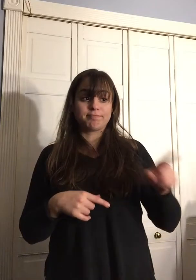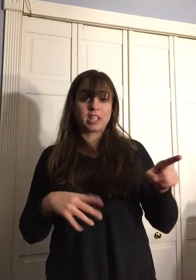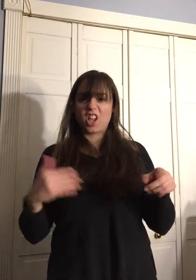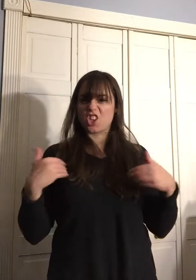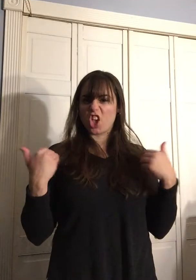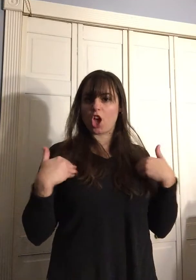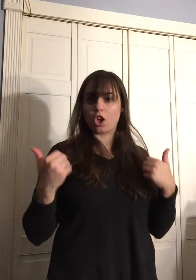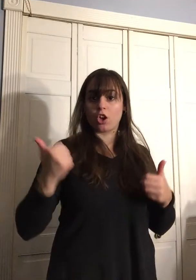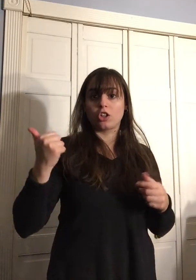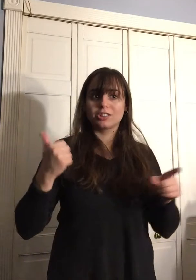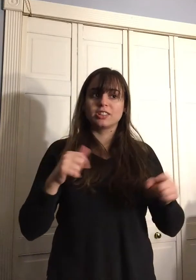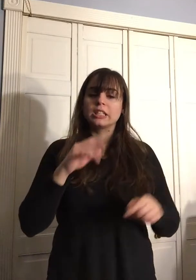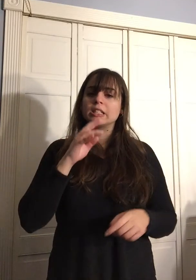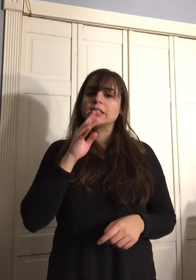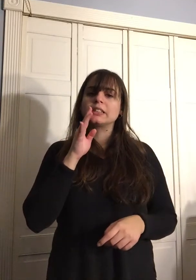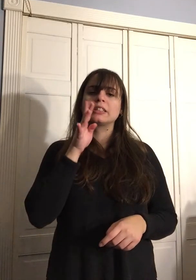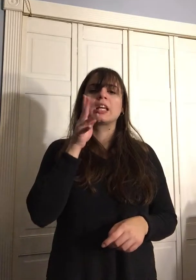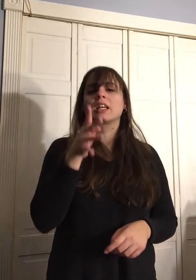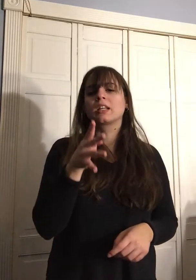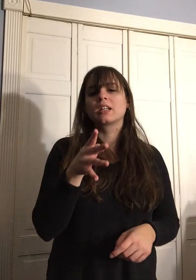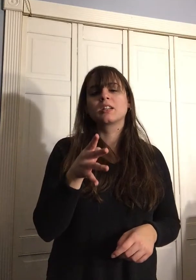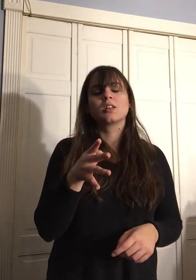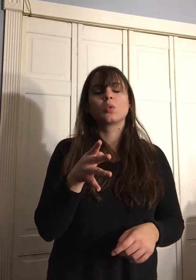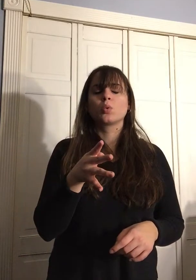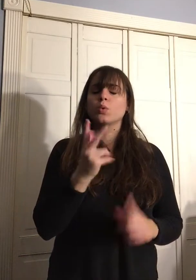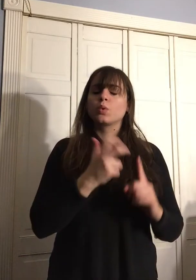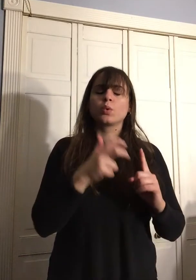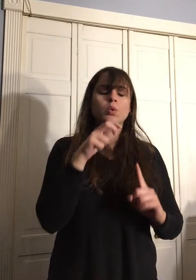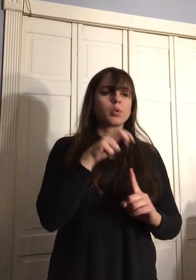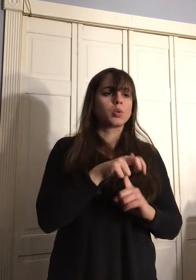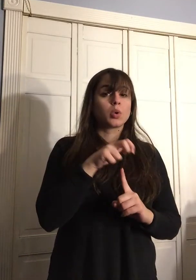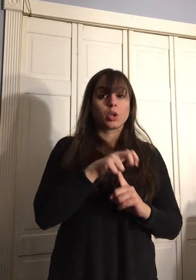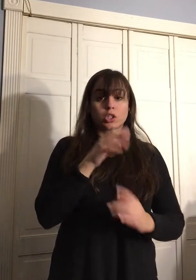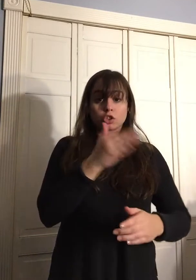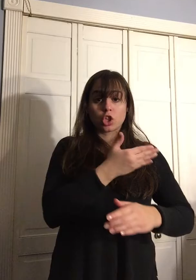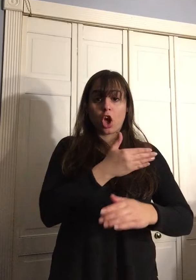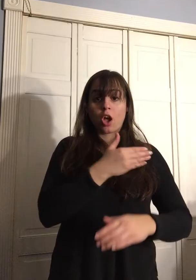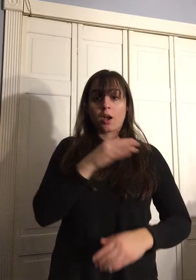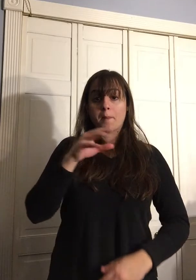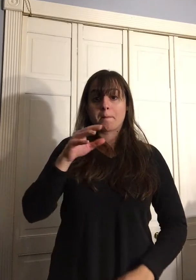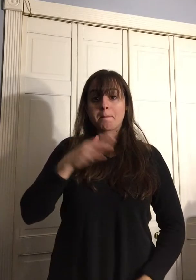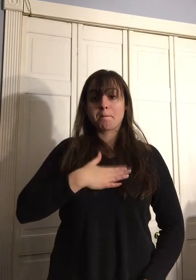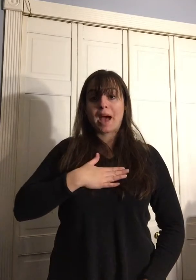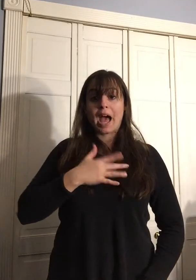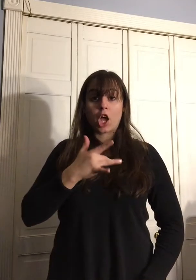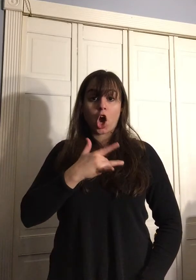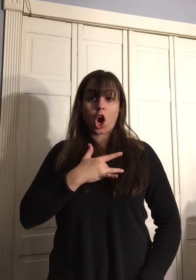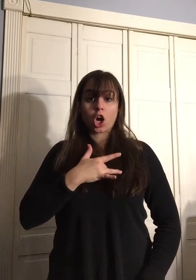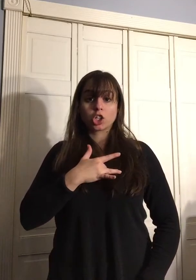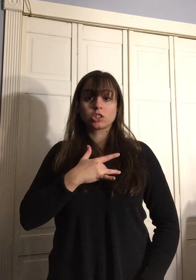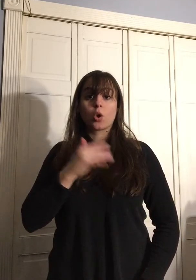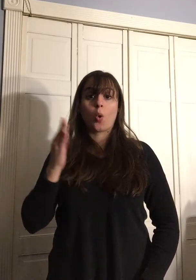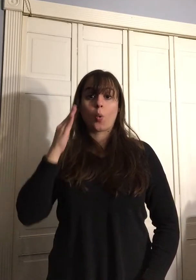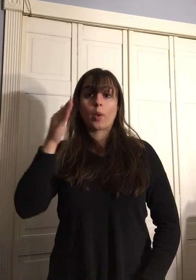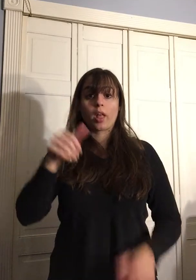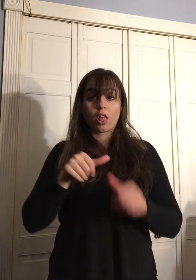She often showed up with these colorful dresses and then loved to show off. And Guard B was younger one,